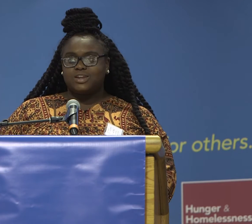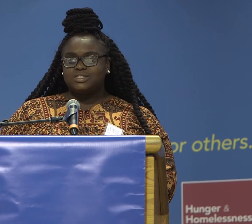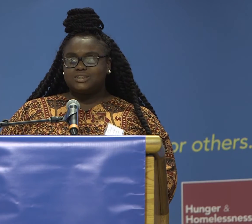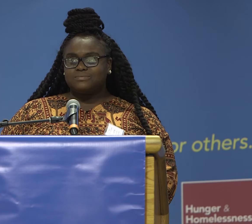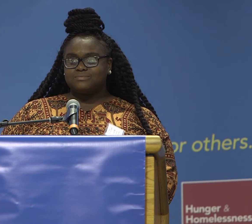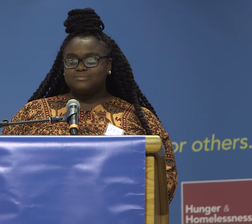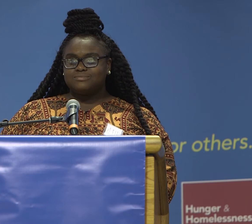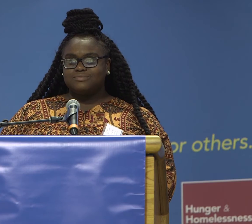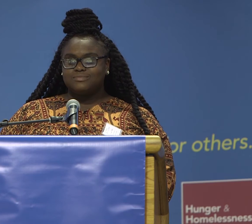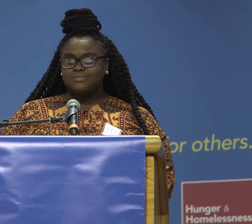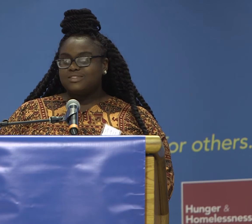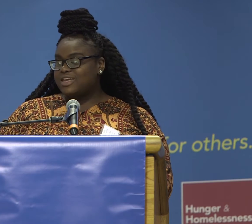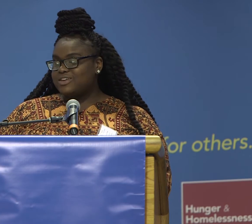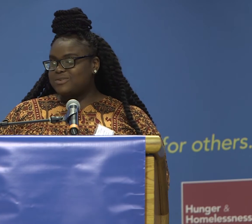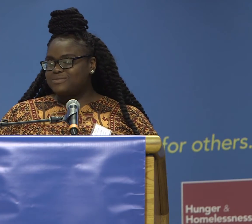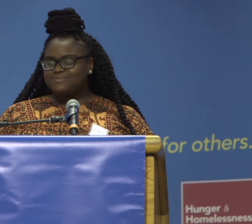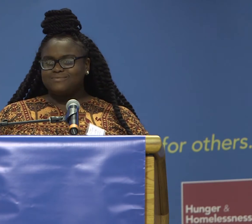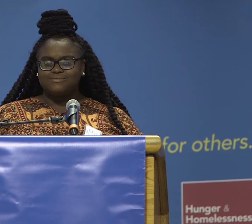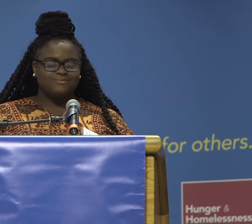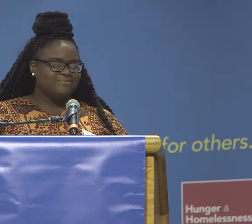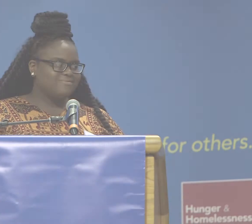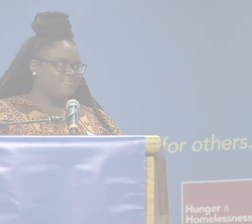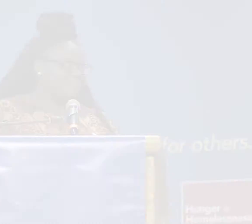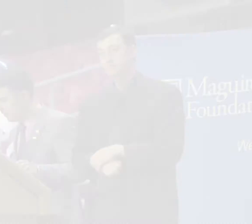Maguire Foundation. Thank you.